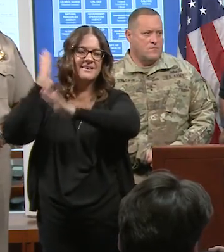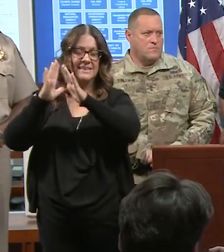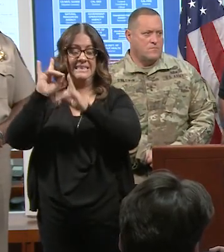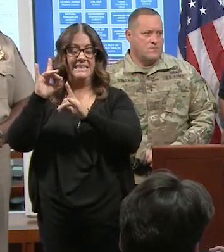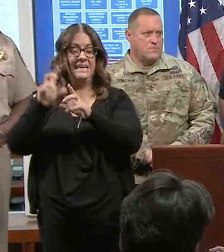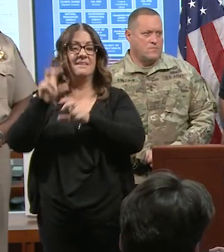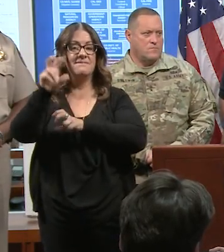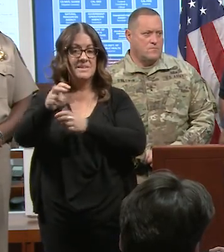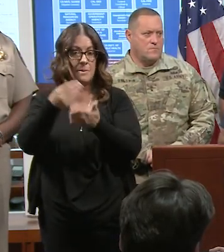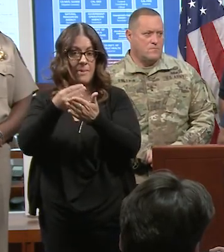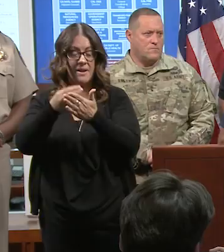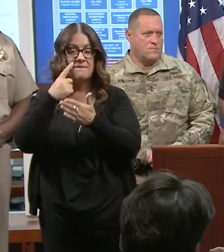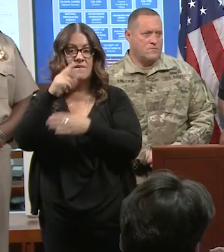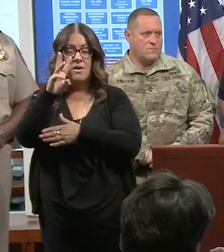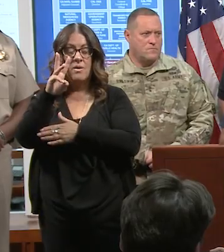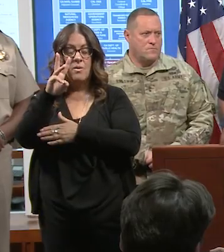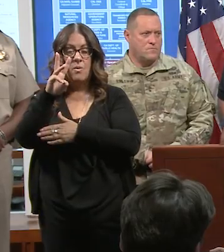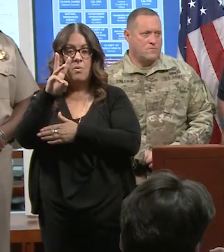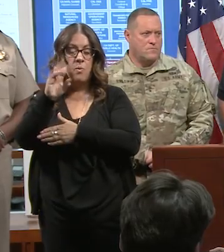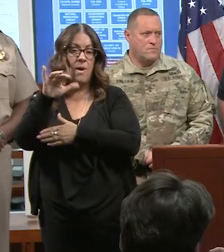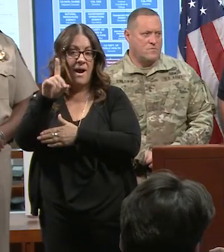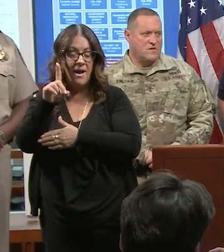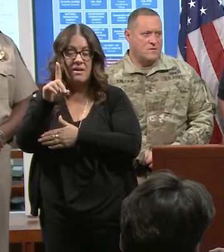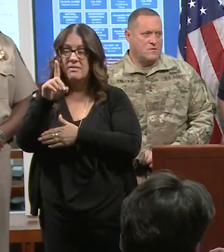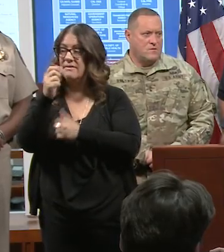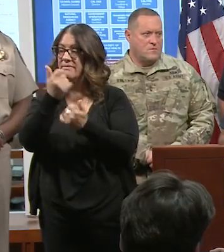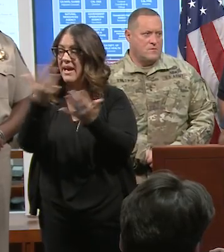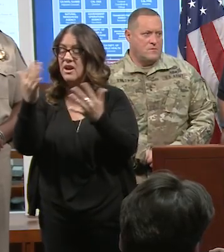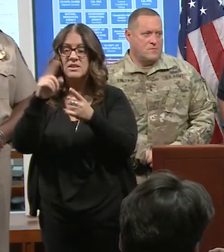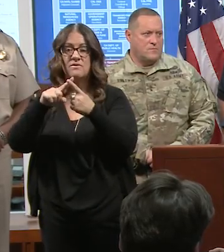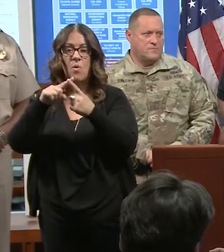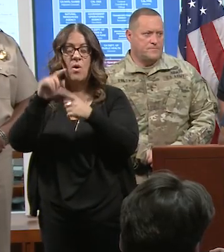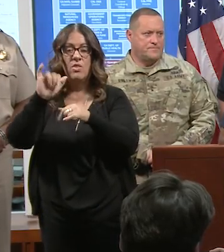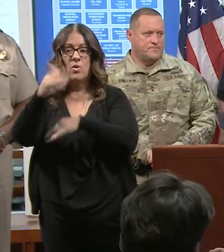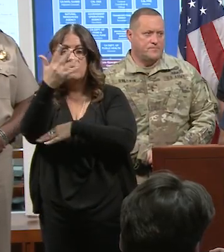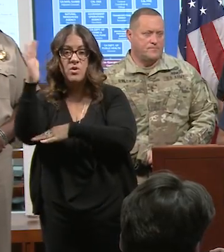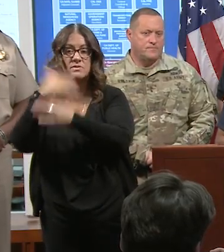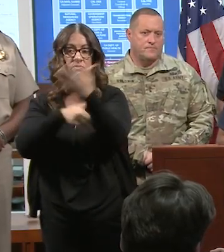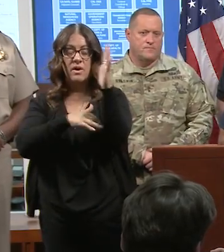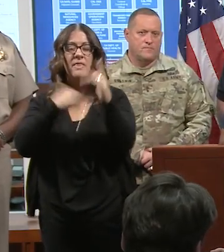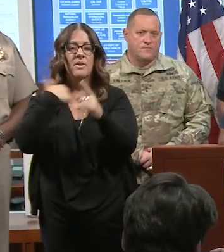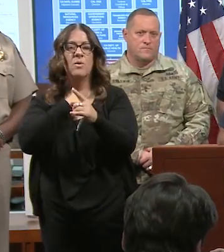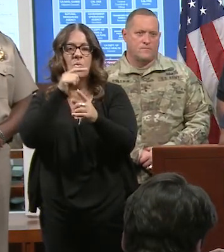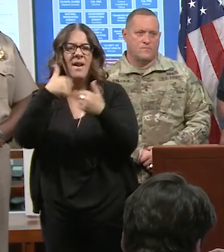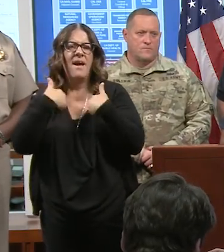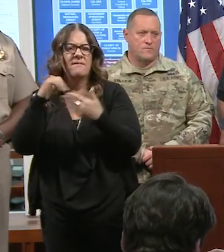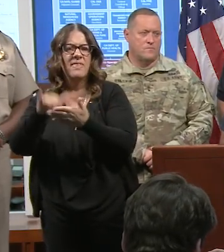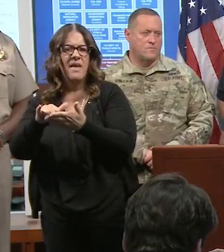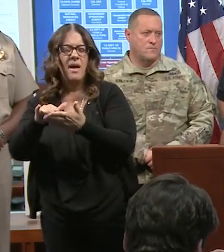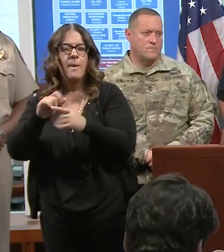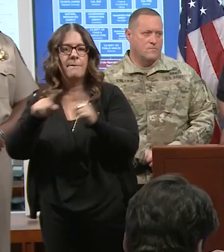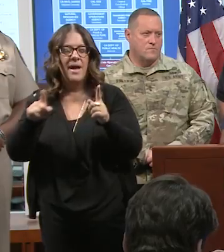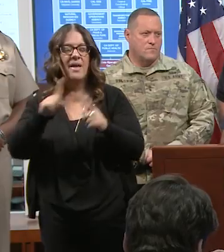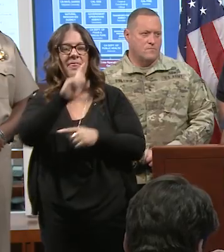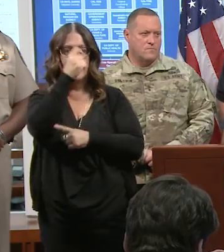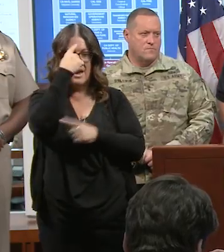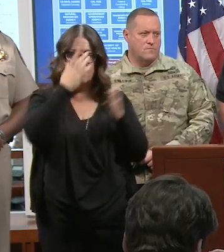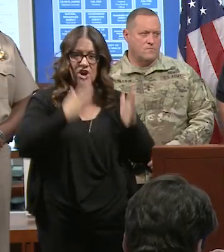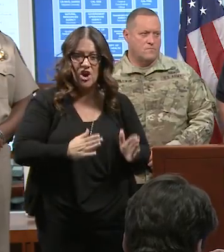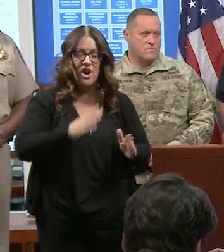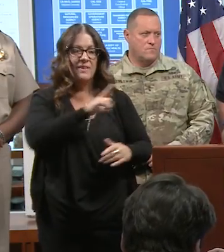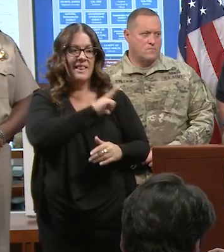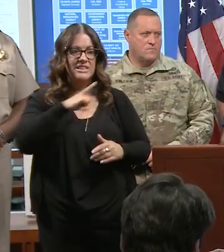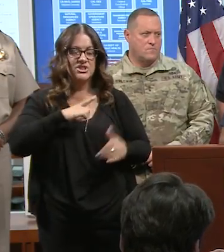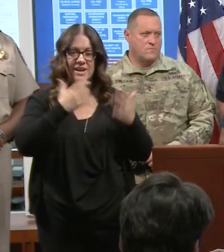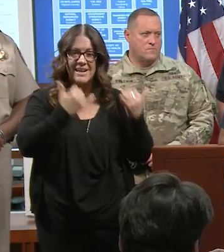never once been hindered by our ability to gain resources and access resources to fight these fires. The governor has and the legislature have committed, and